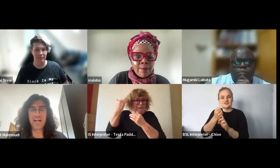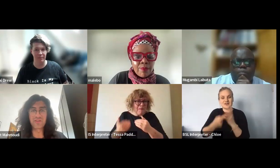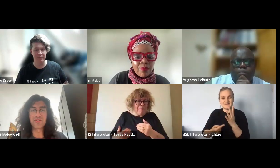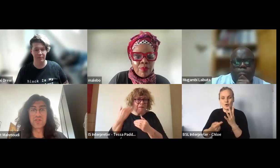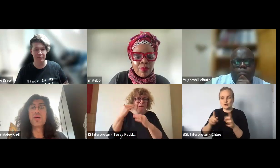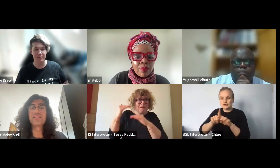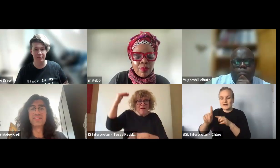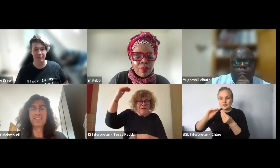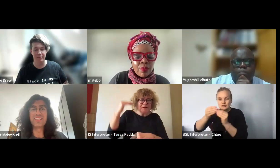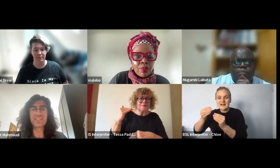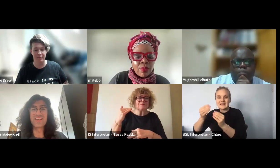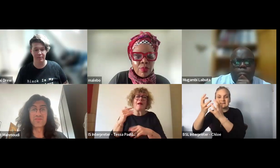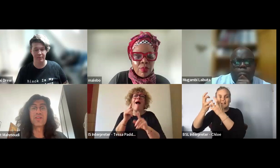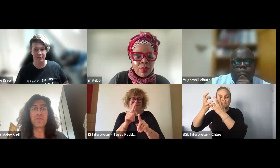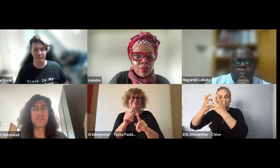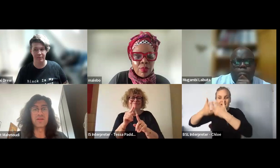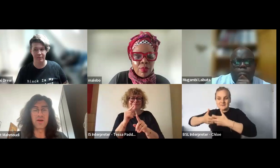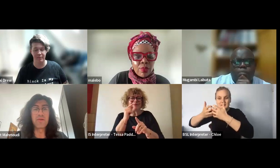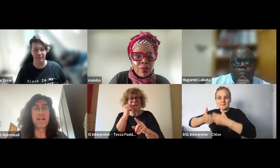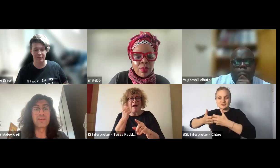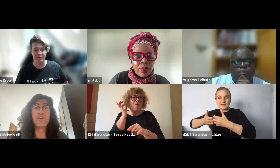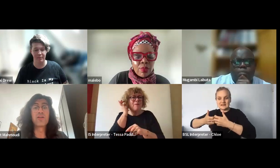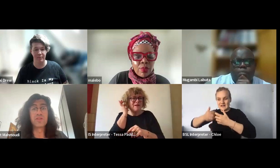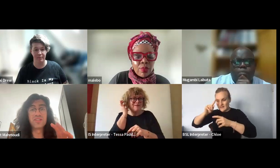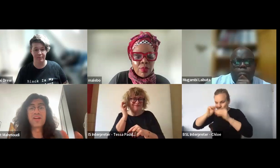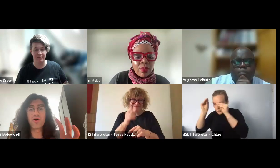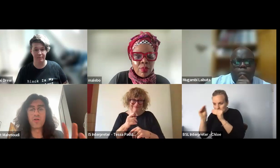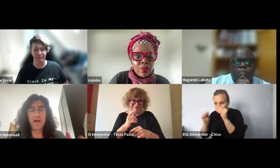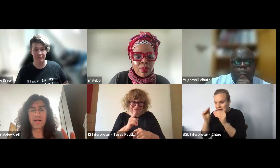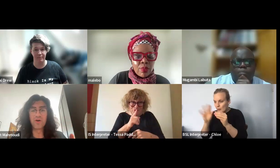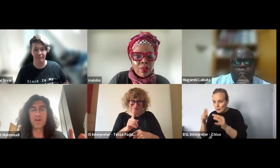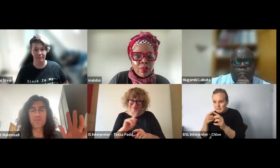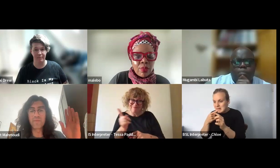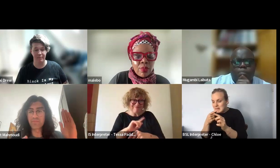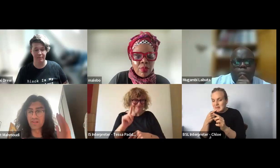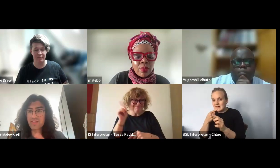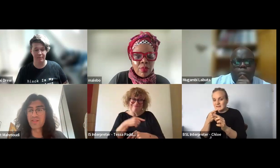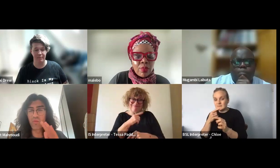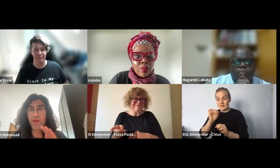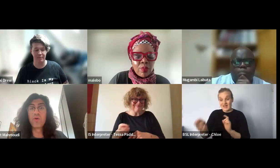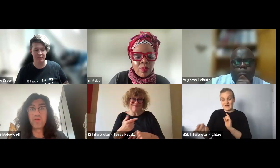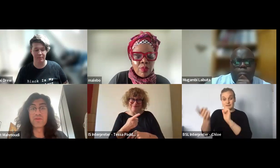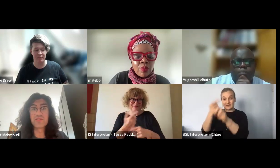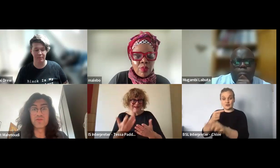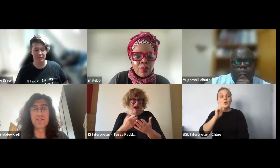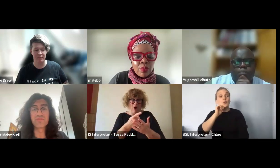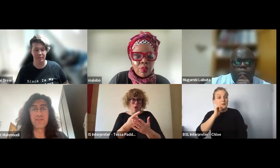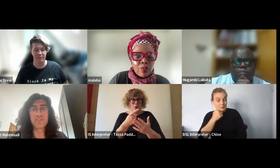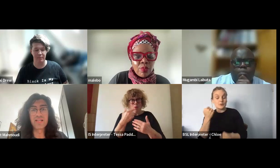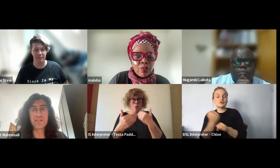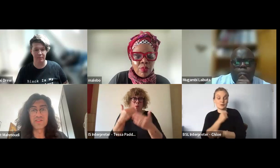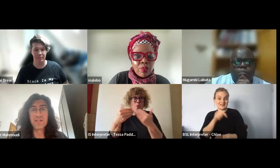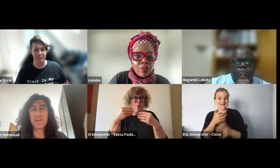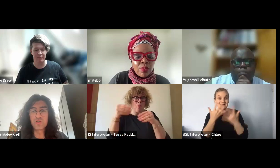machine learning algorithm do it is fundamentally problematic and flawed. But their callback was, listen, we will be able to do this